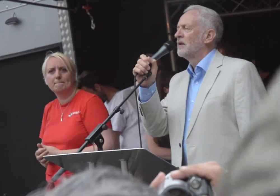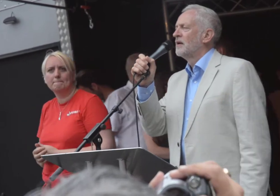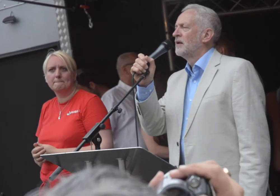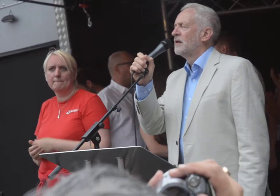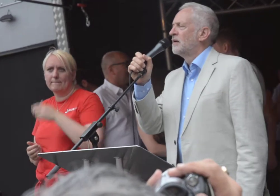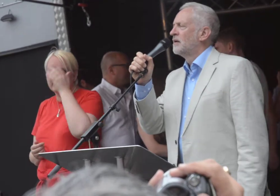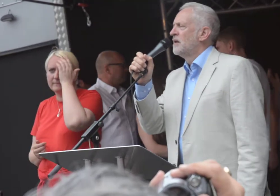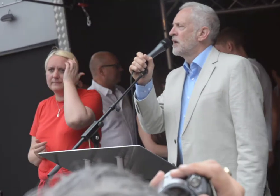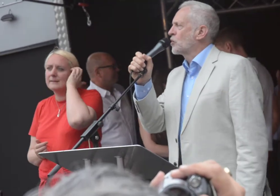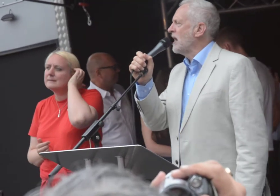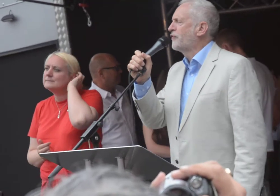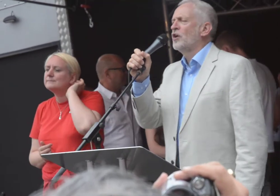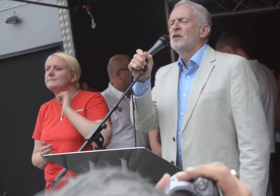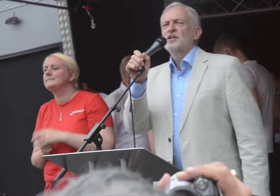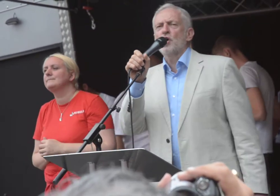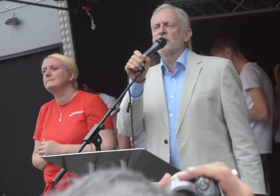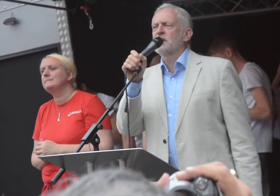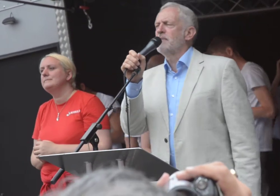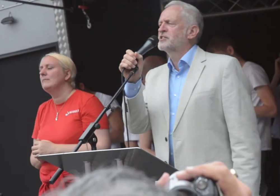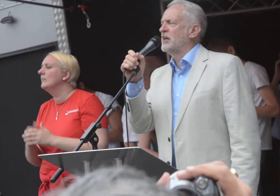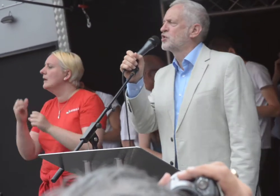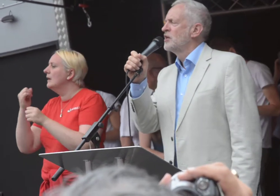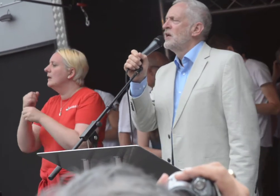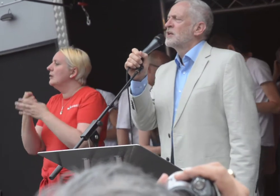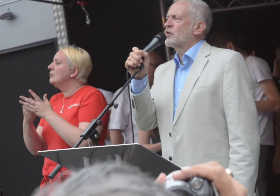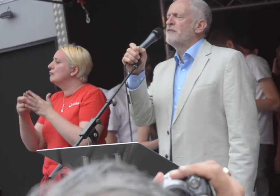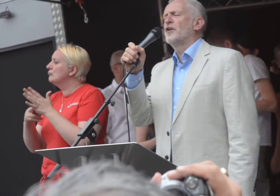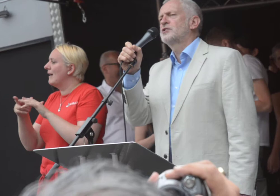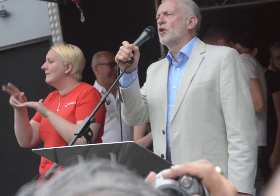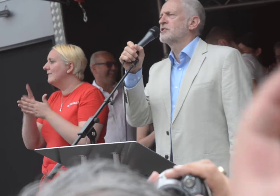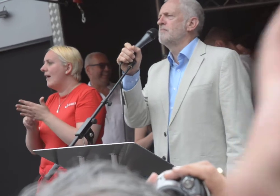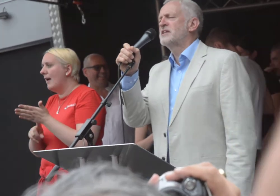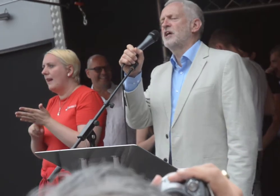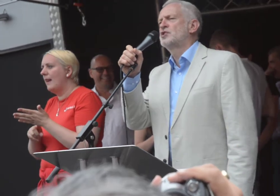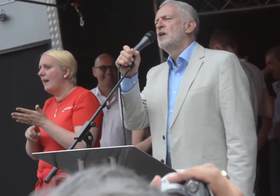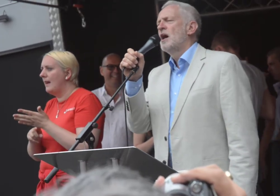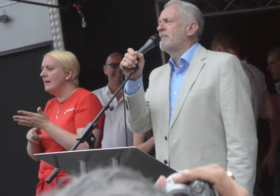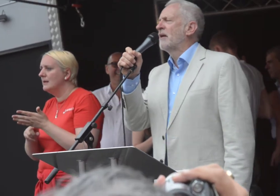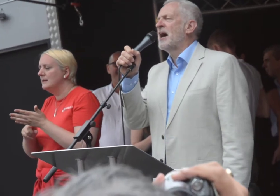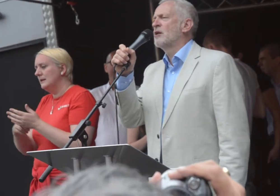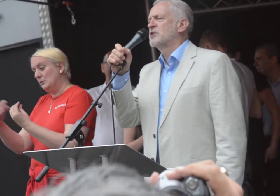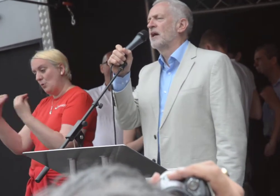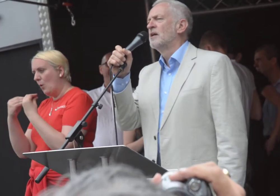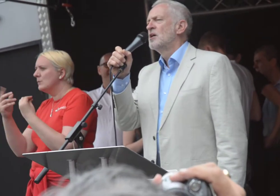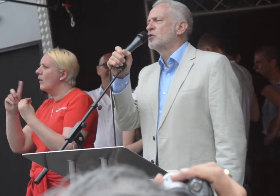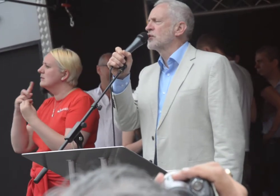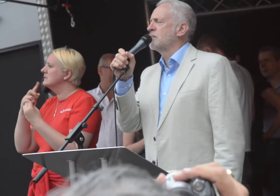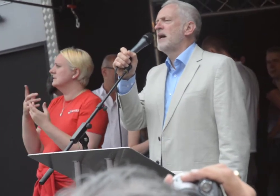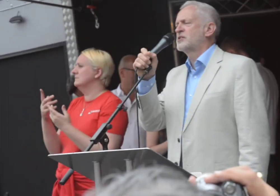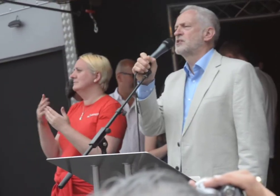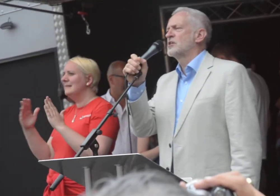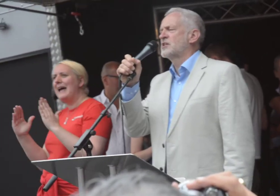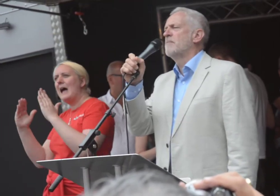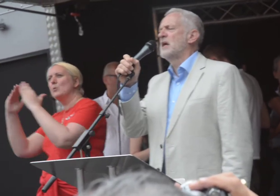Grenfell taught us a message. Grenfell taught us a message. message about housing, taught